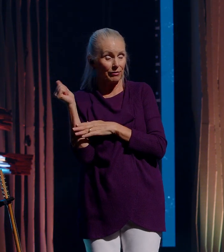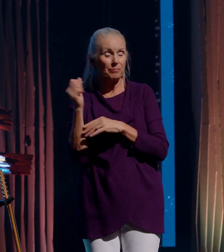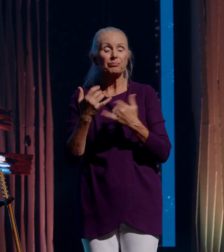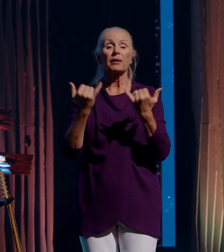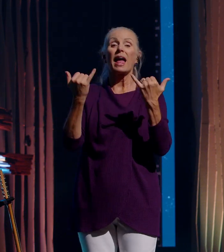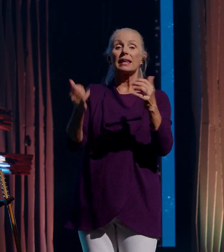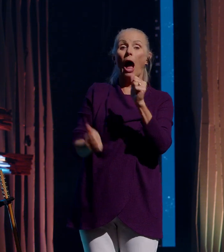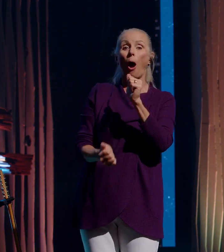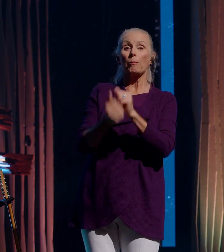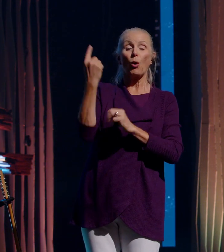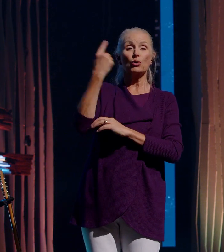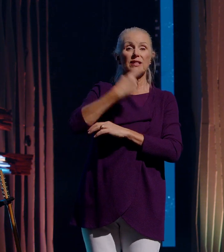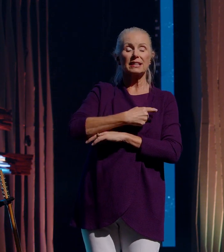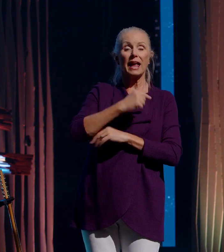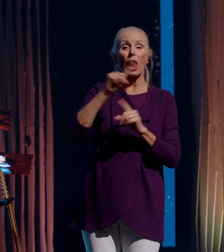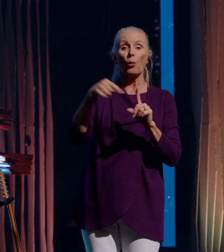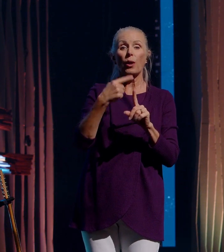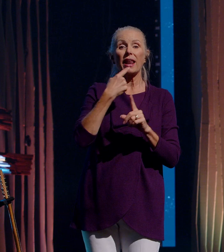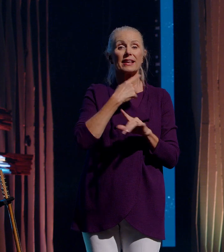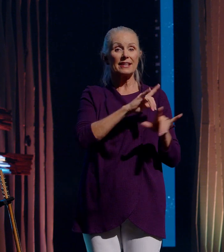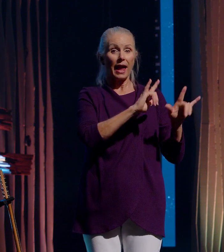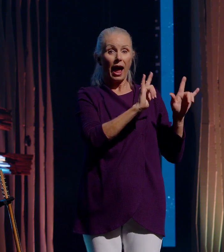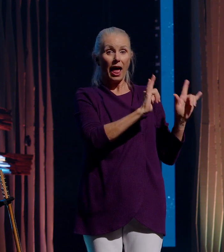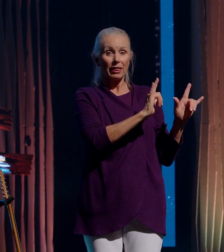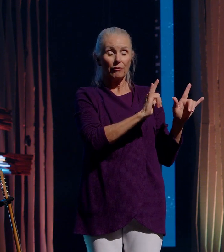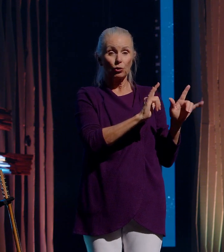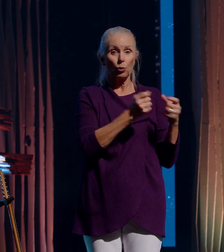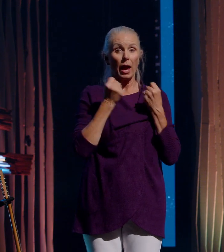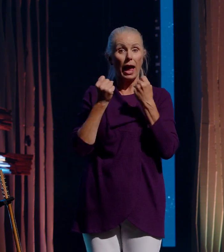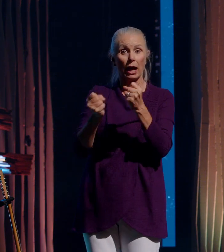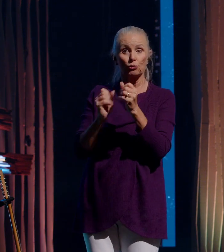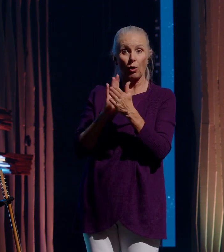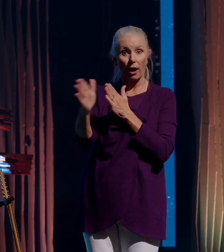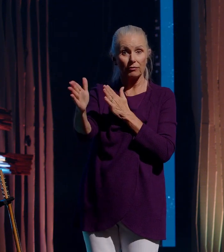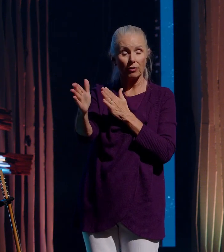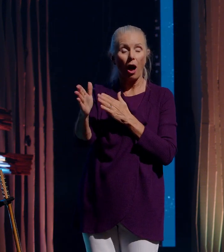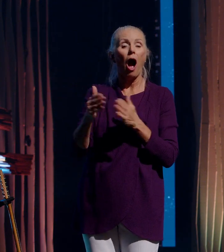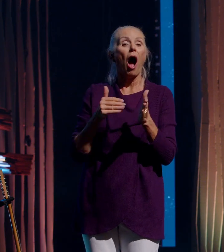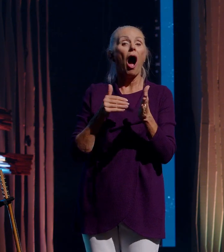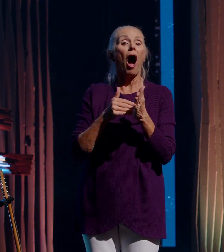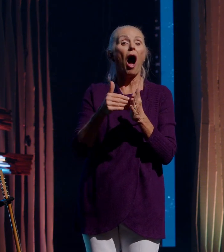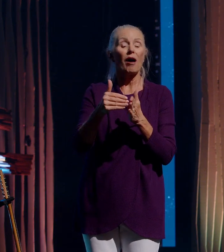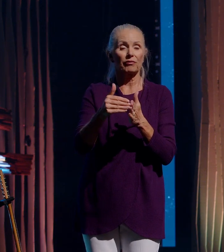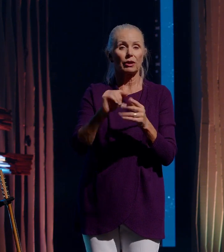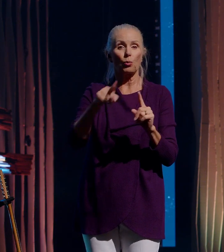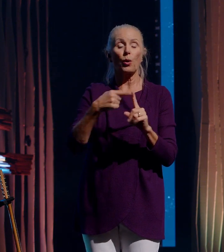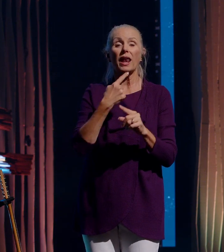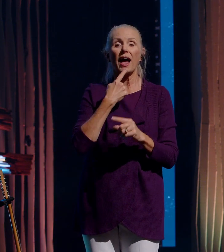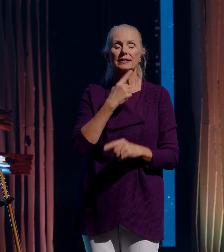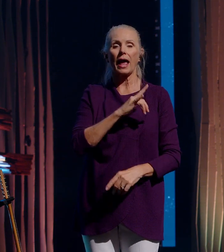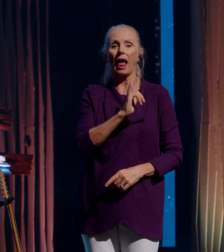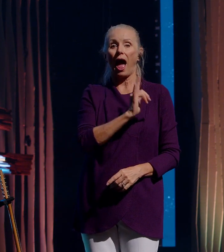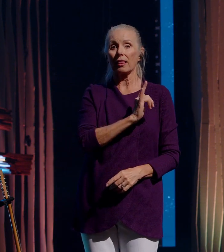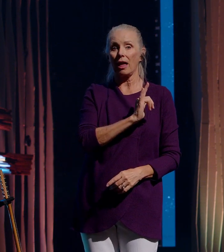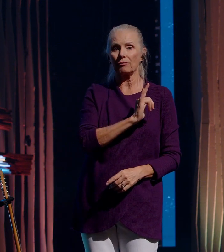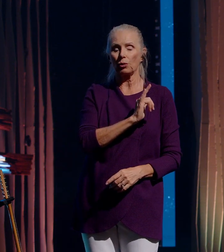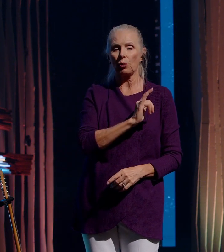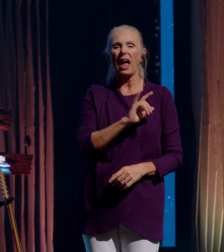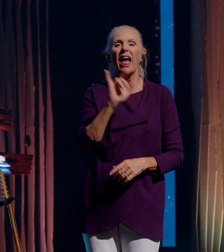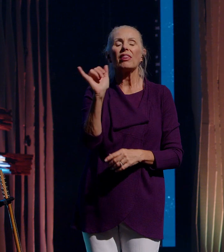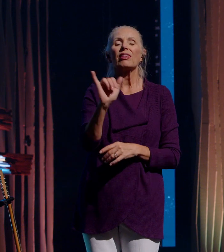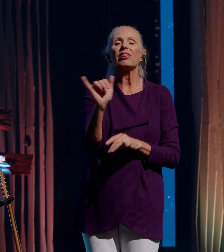days, when I say, hey, I love you guys, and I simply just drive away, often what I'm using the phrase I love you in is more